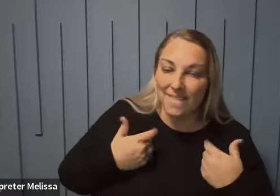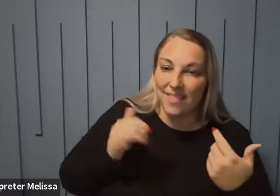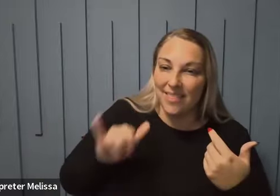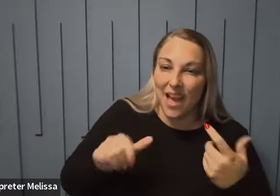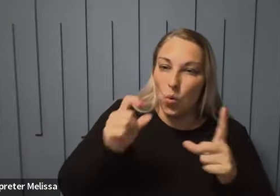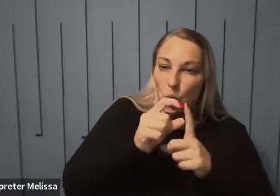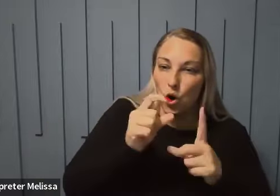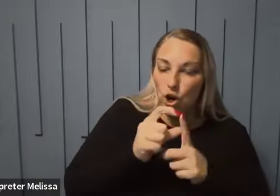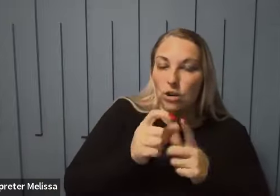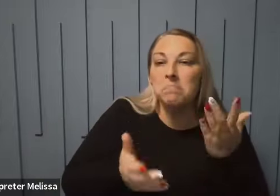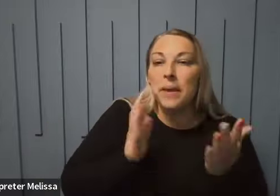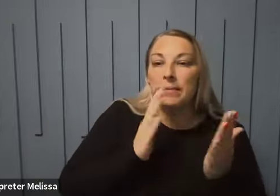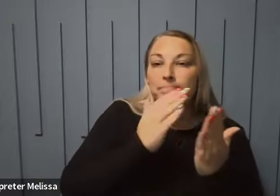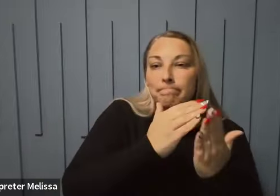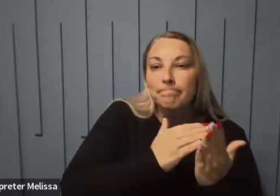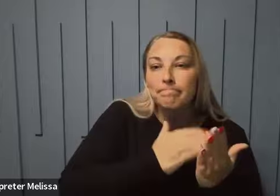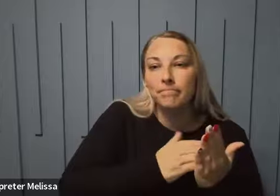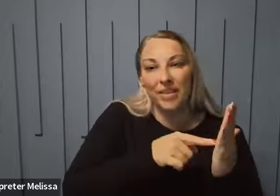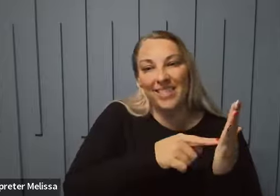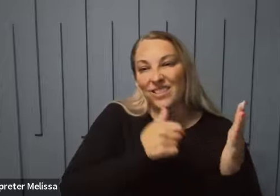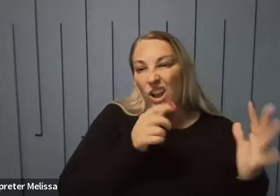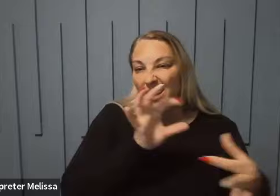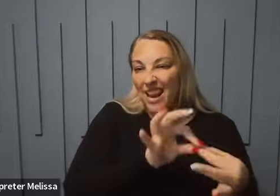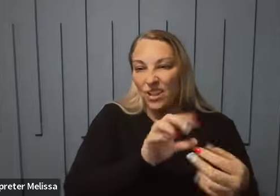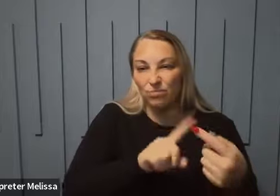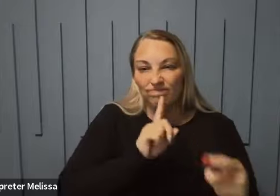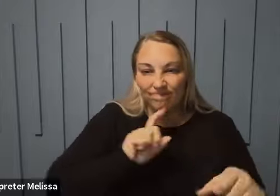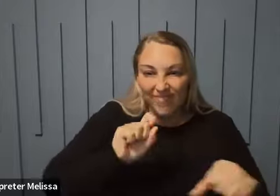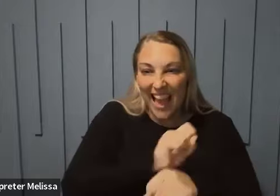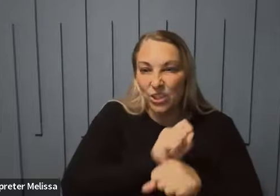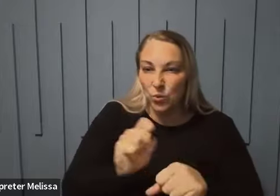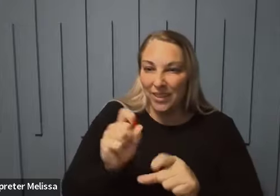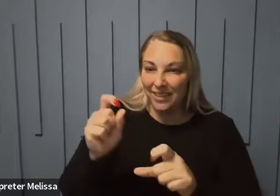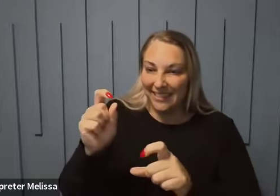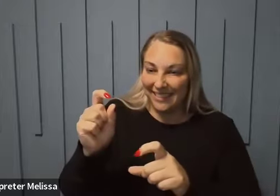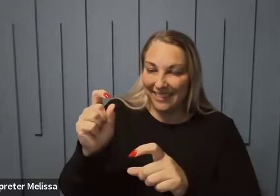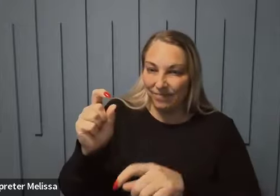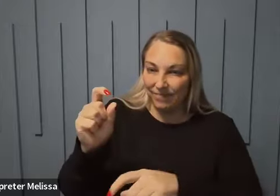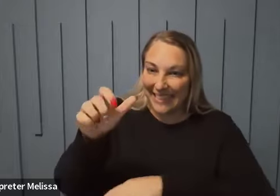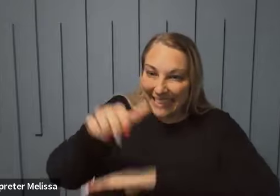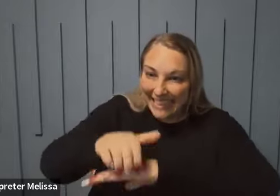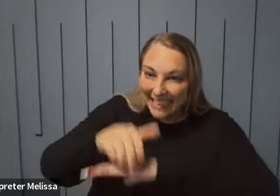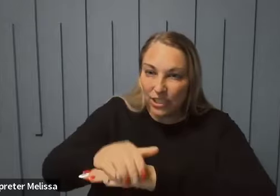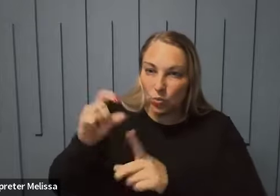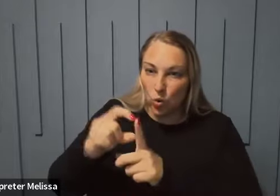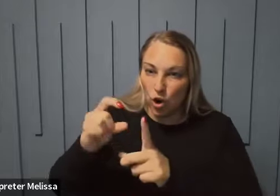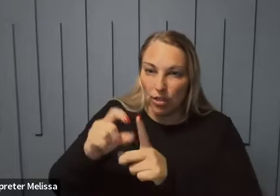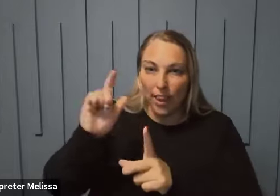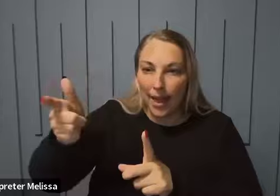ingredients, but this gives me no connection to the actual English print that you're going to be expected to learn later.